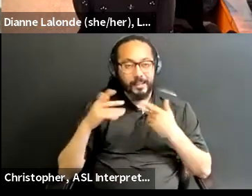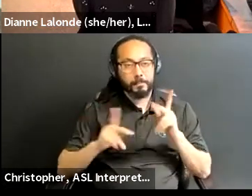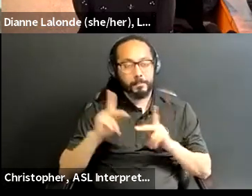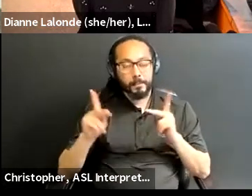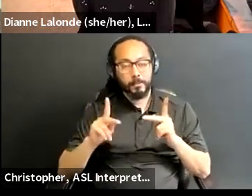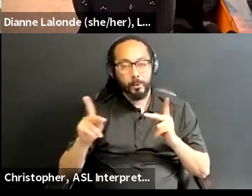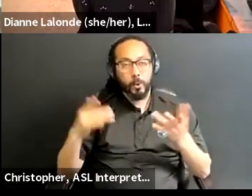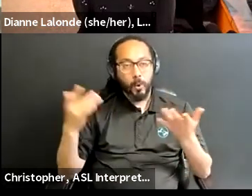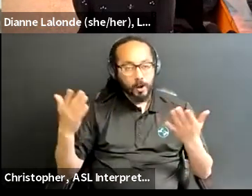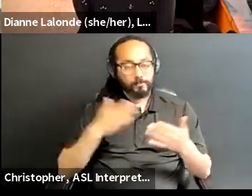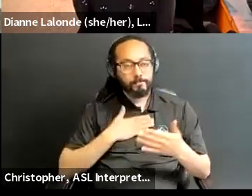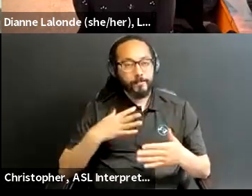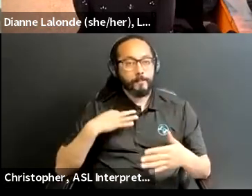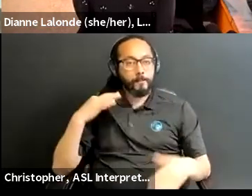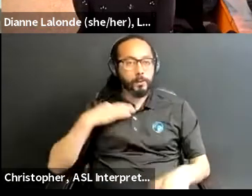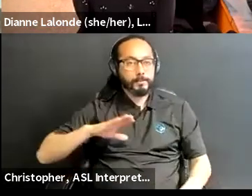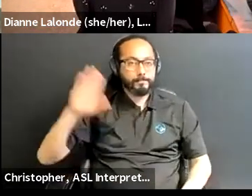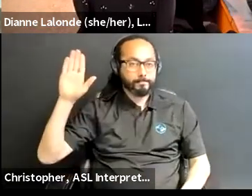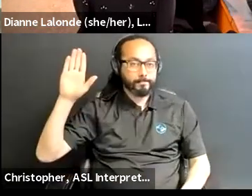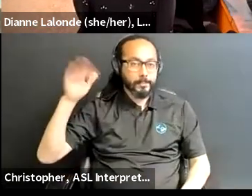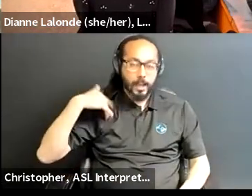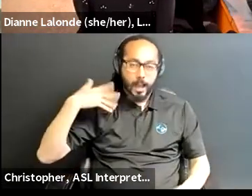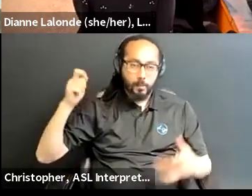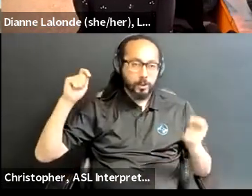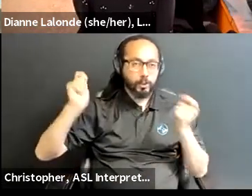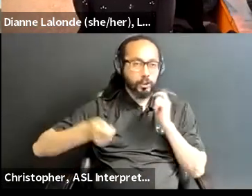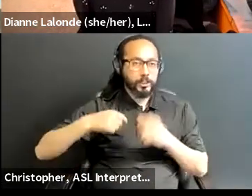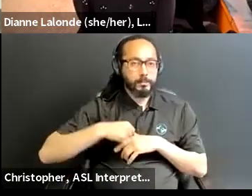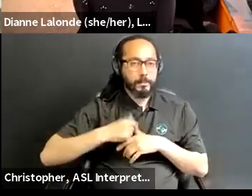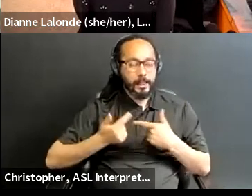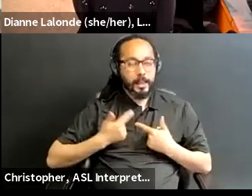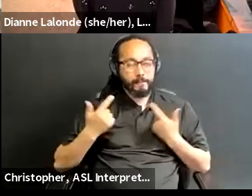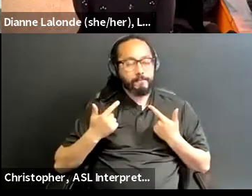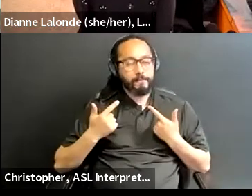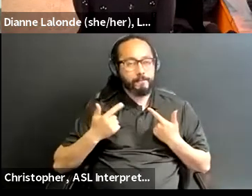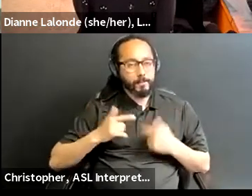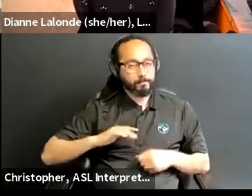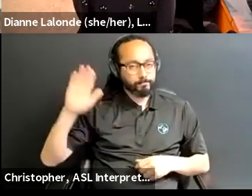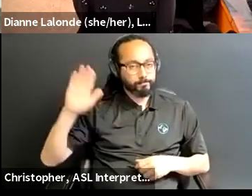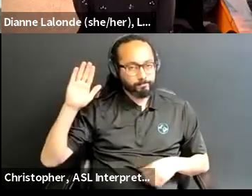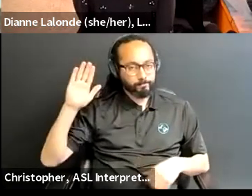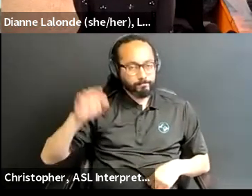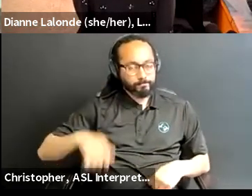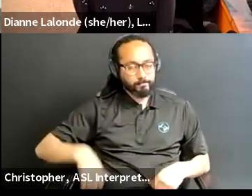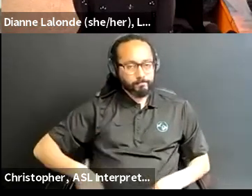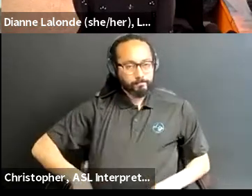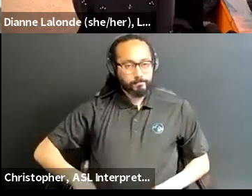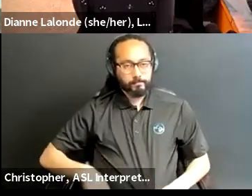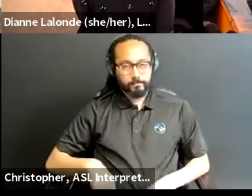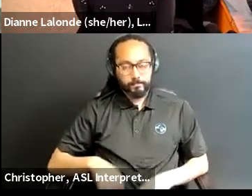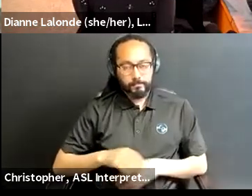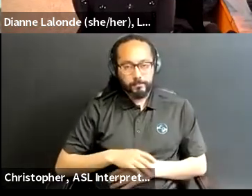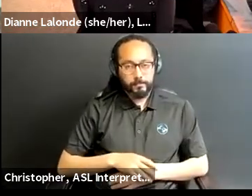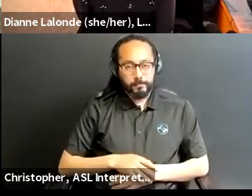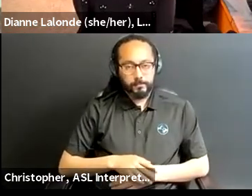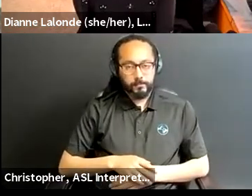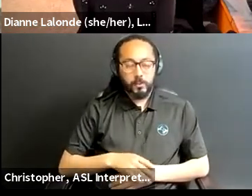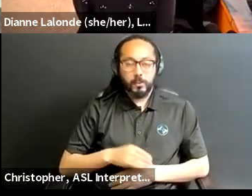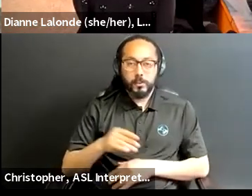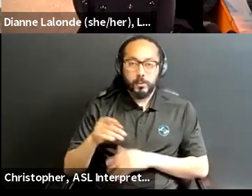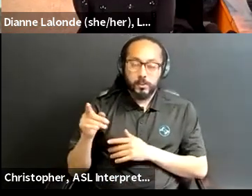voluntary basis saying, I want to make changes in my life. And so with that, there's some assurance that, you know, some good